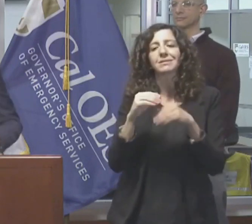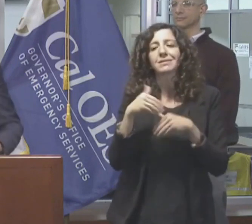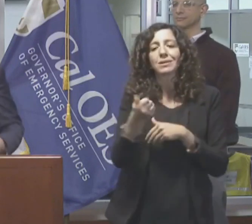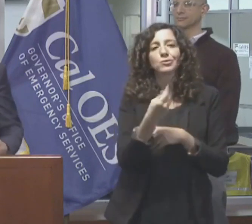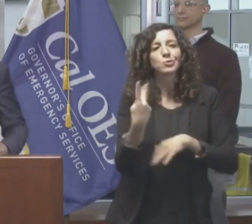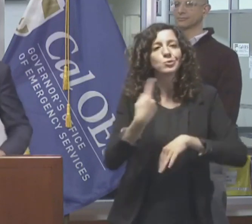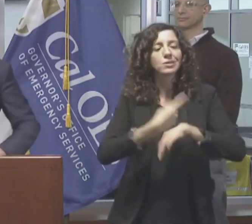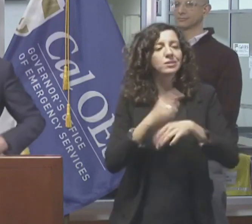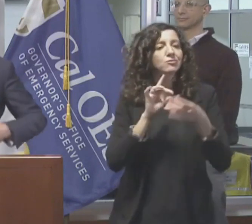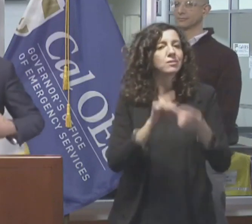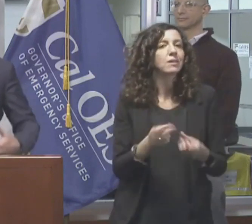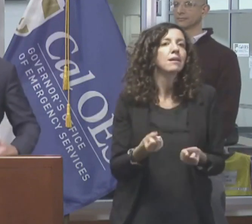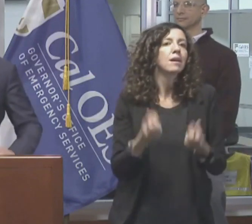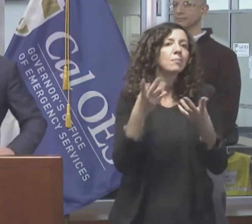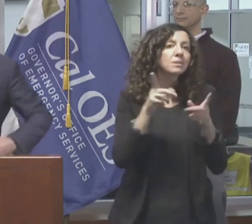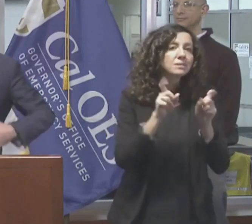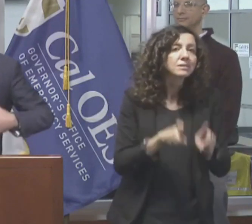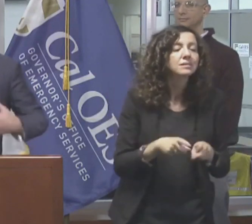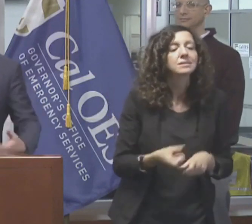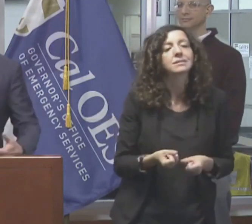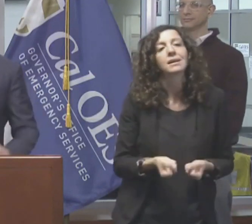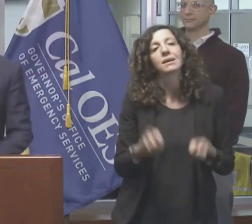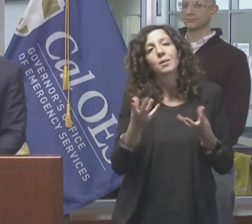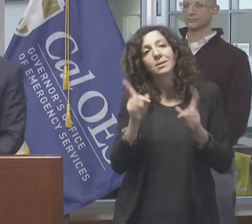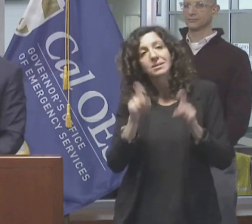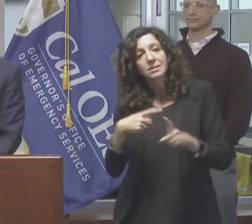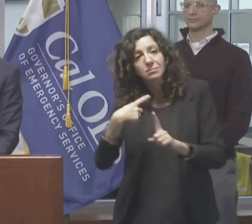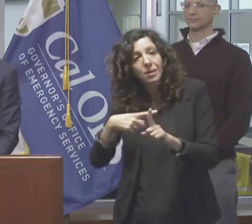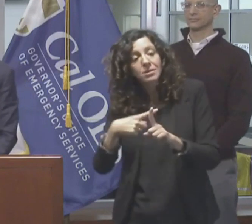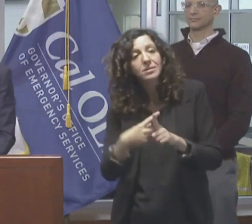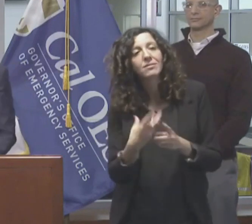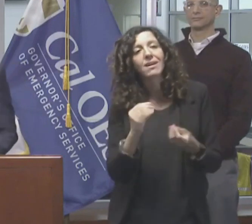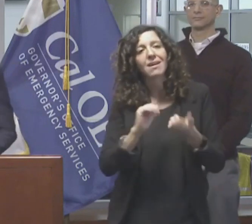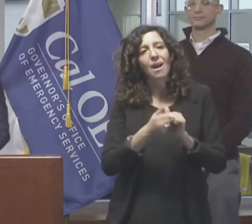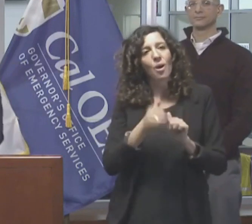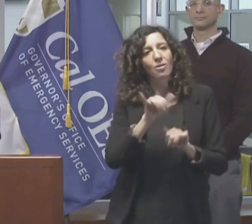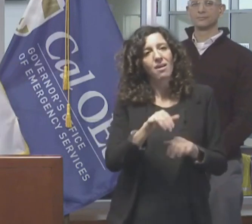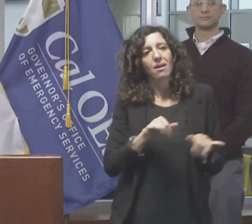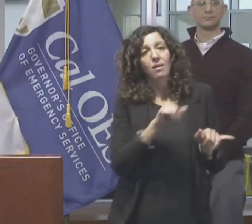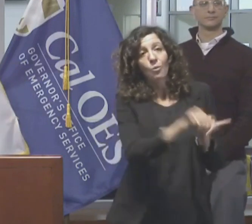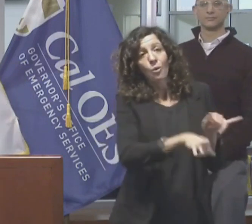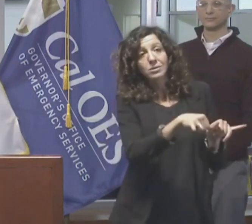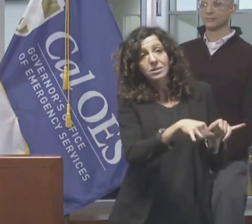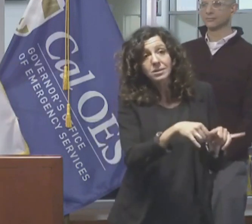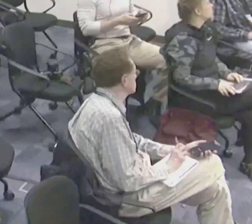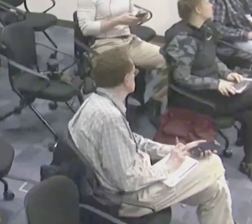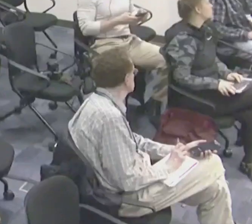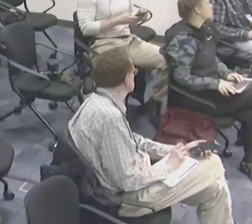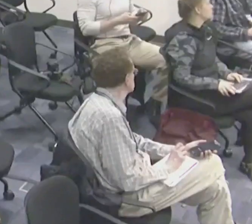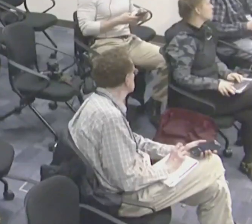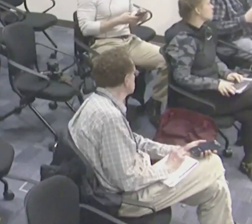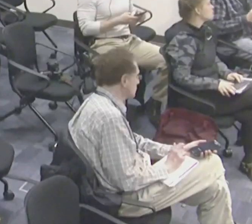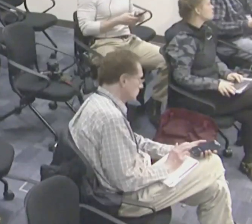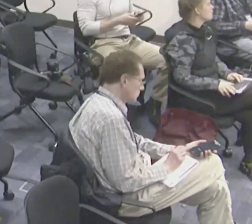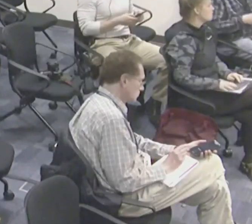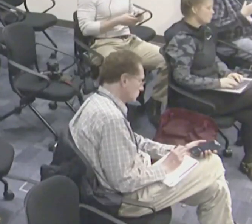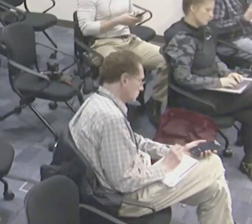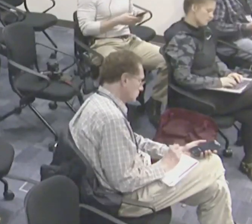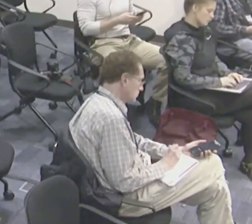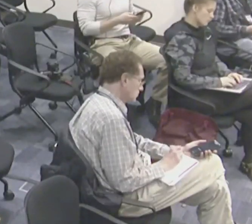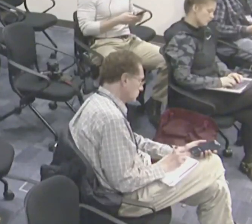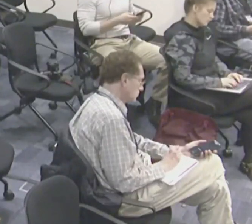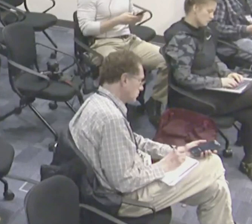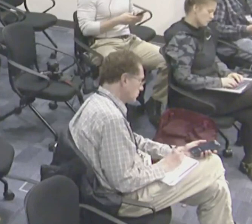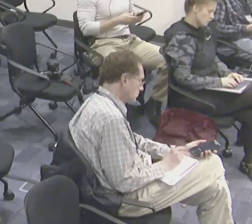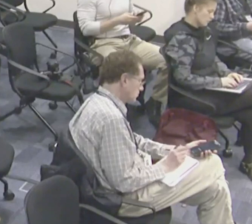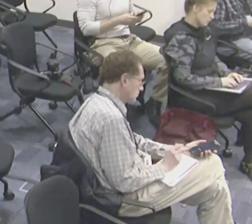on number of tests, number of tested positive, and how those quarantine operations are going. Governor, as this pandemic grows more